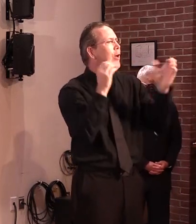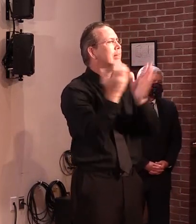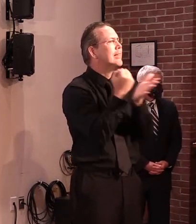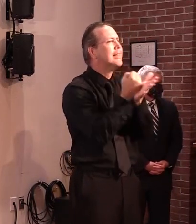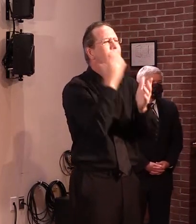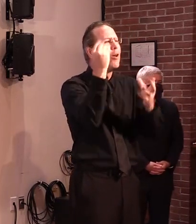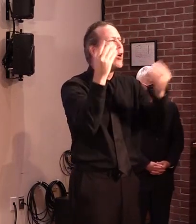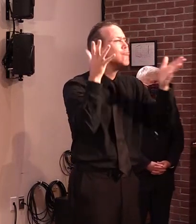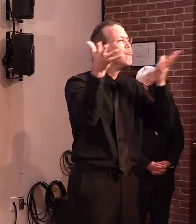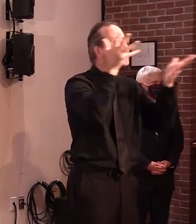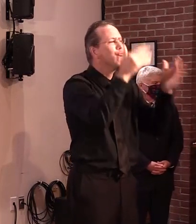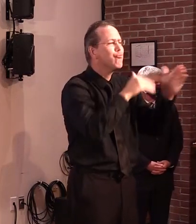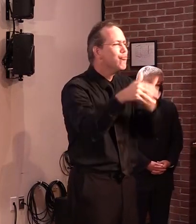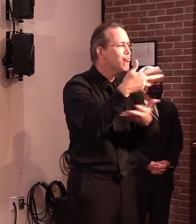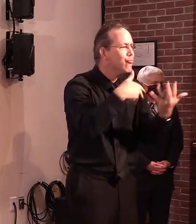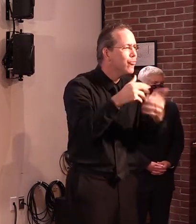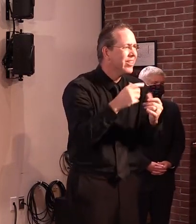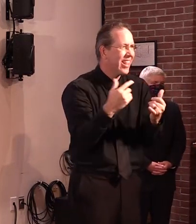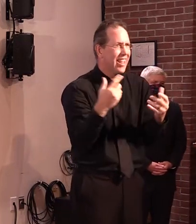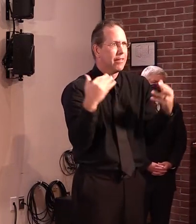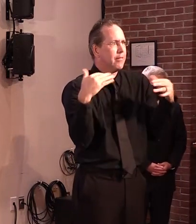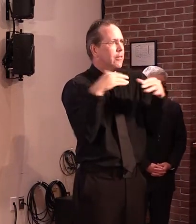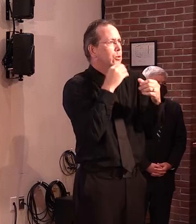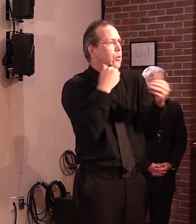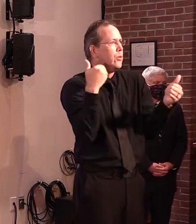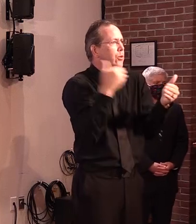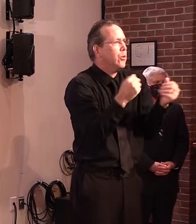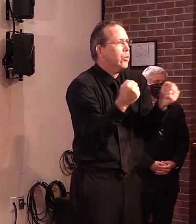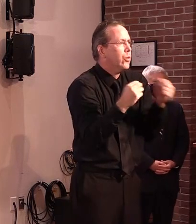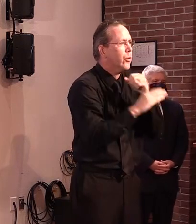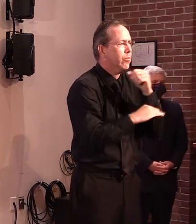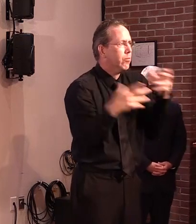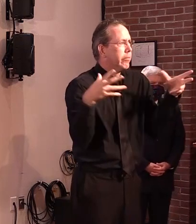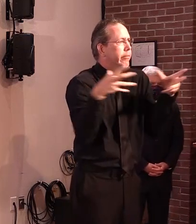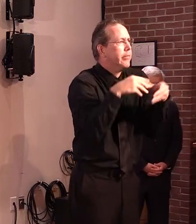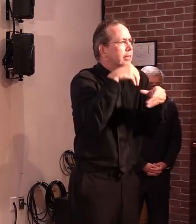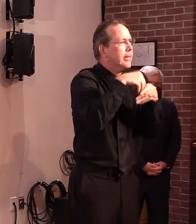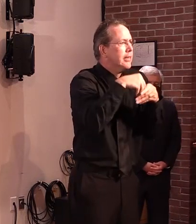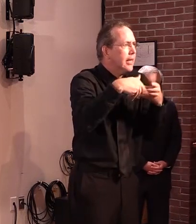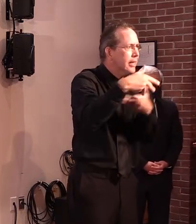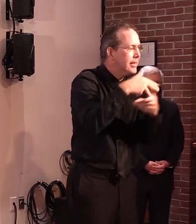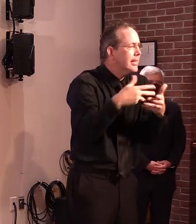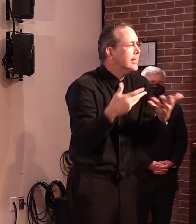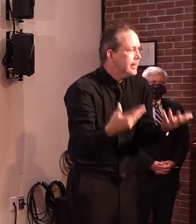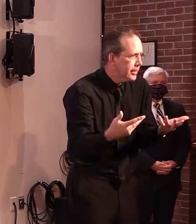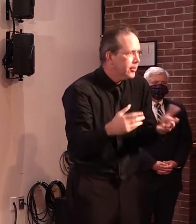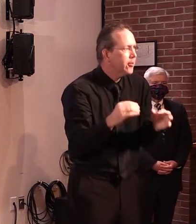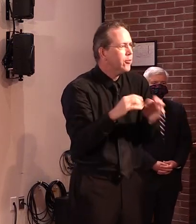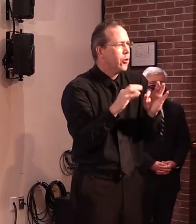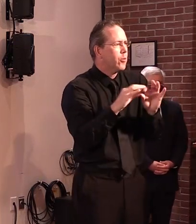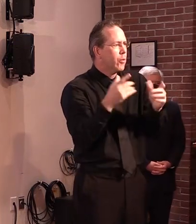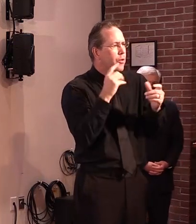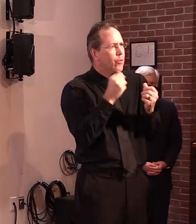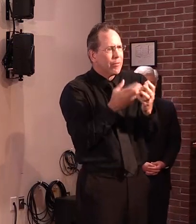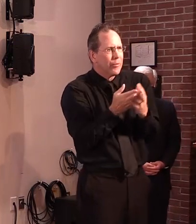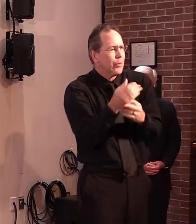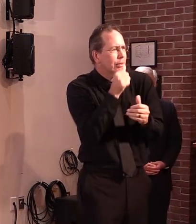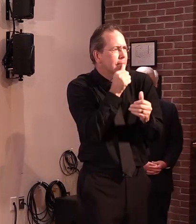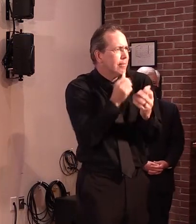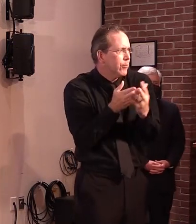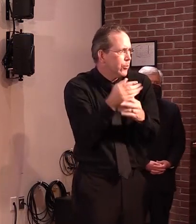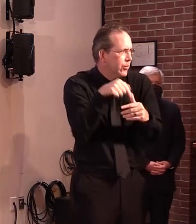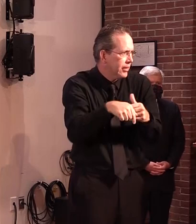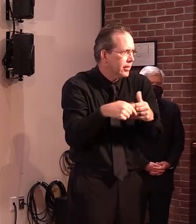that we can not only get through the fall and the winter, but we can come out on the other end better off than we went